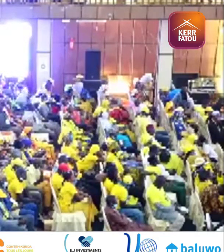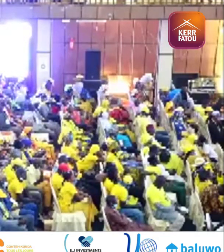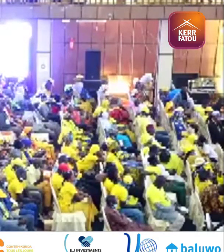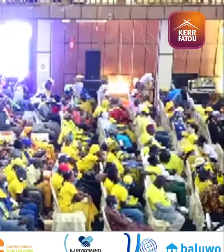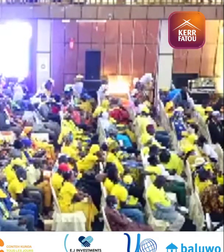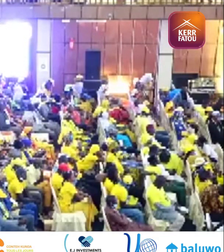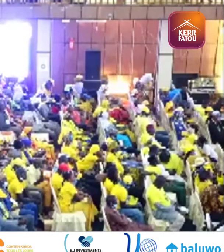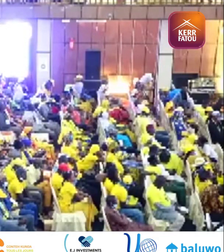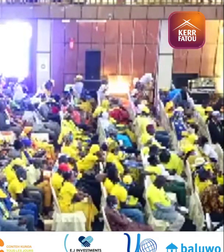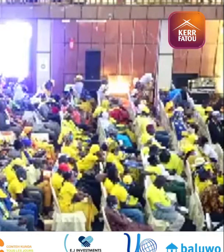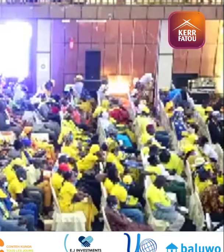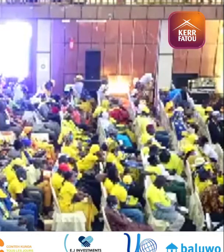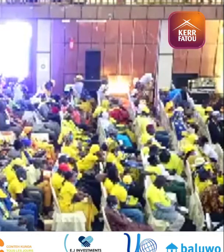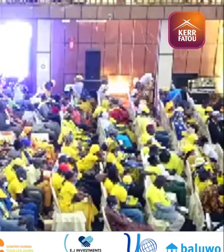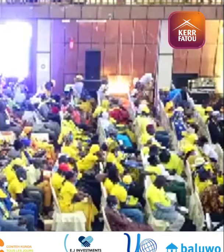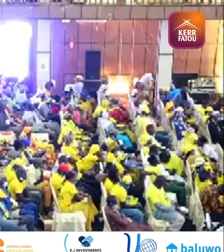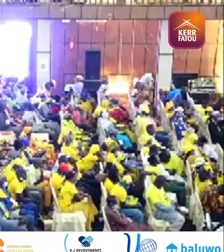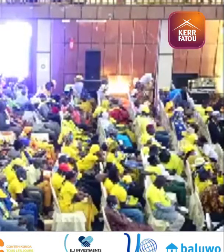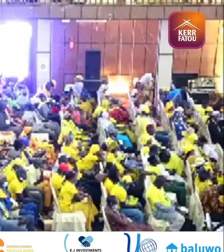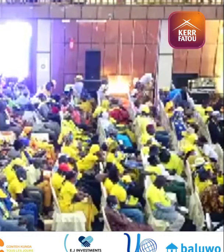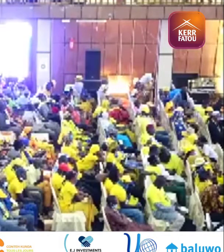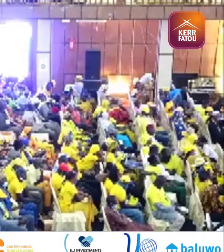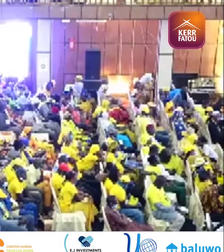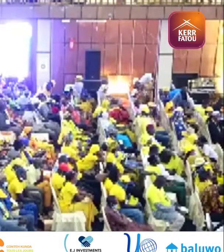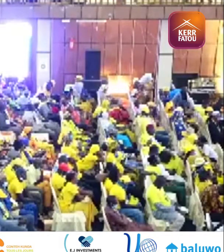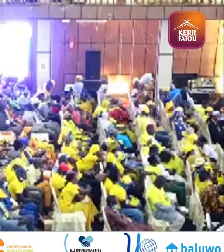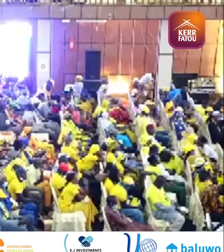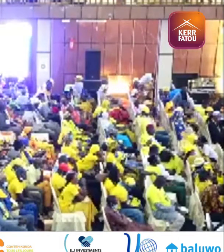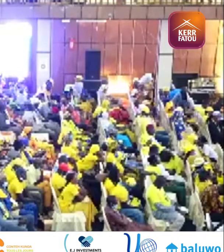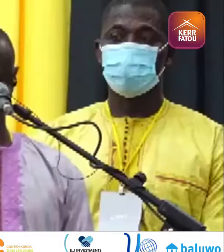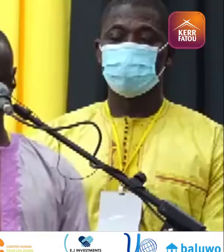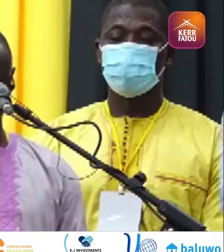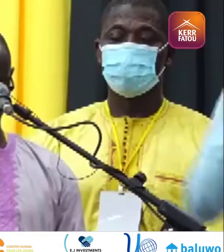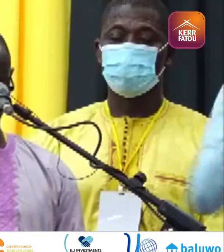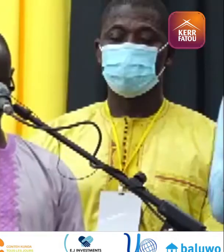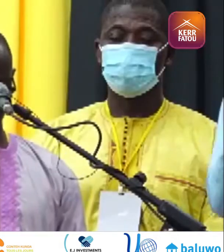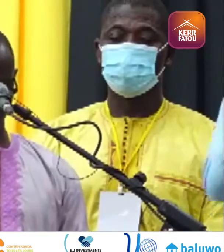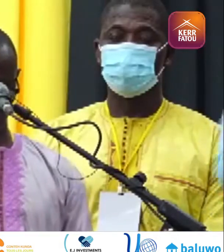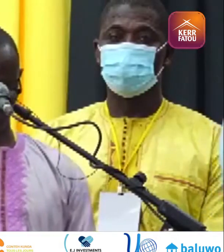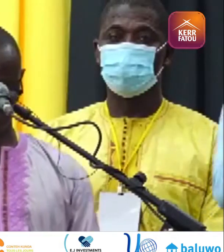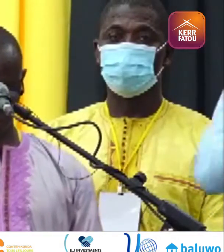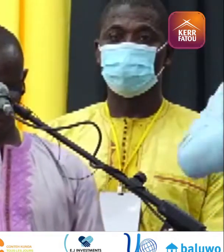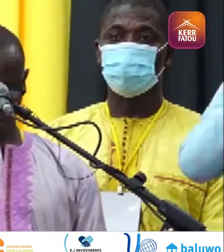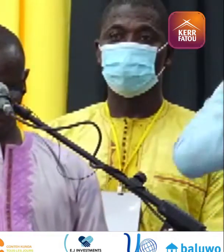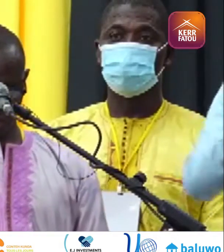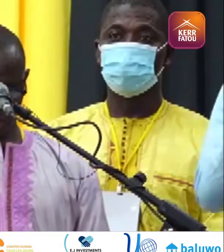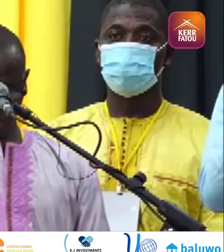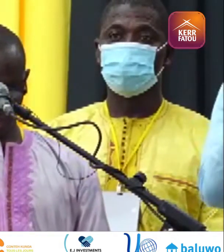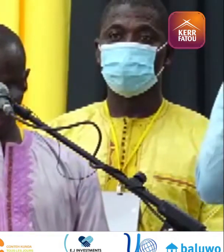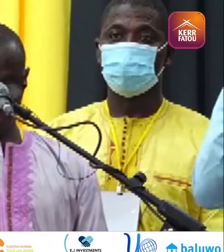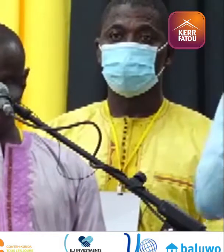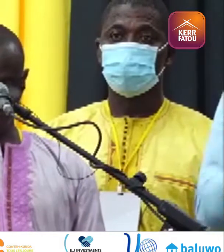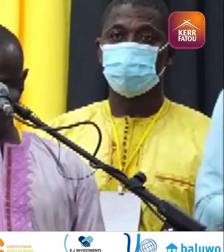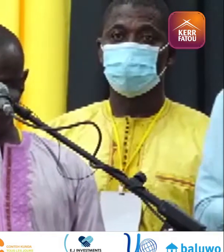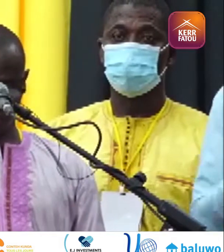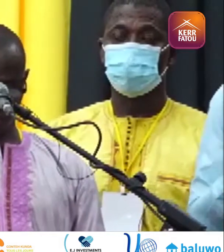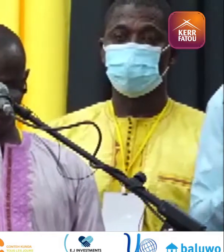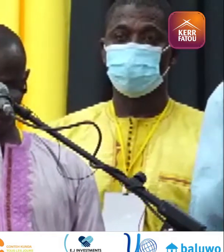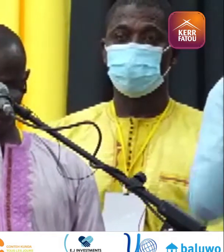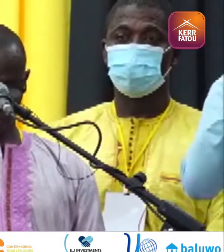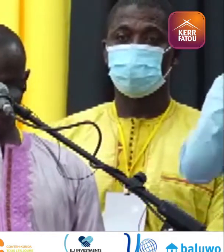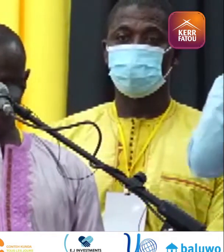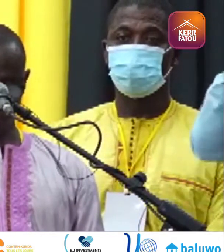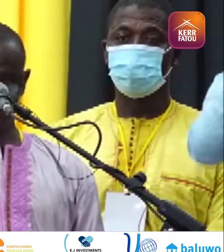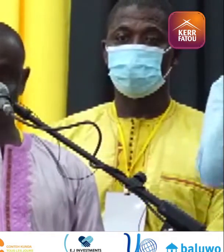1, paragraph 3-4, as 4-2 regional administrative secretaries. This goes